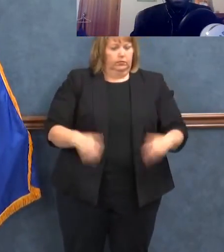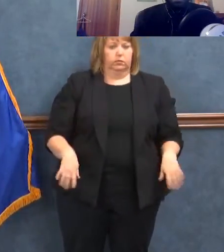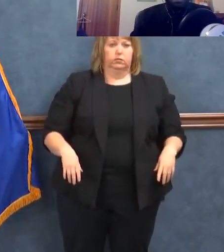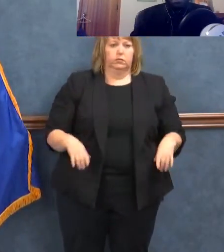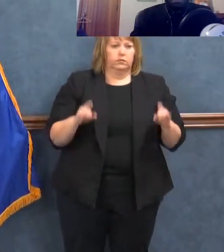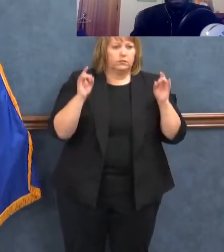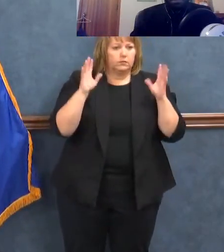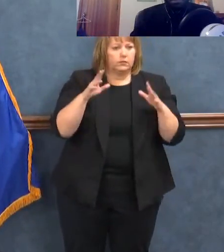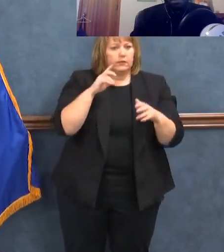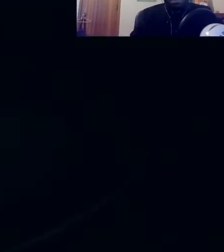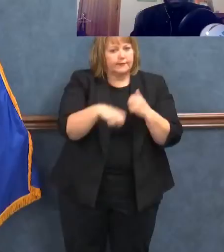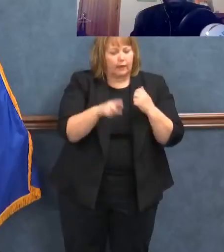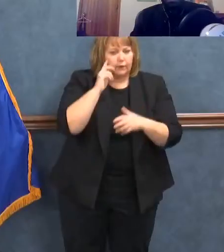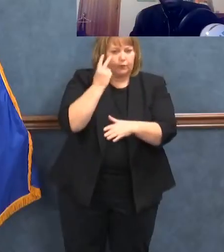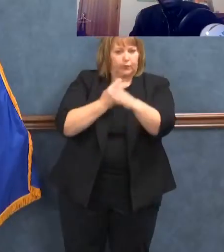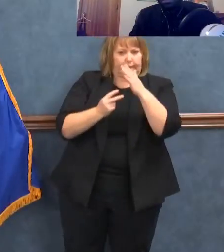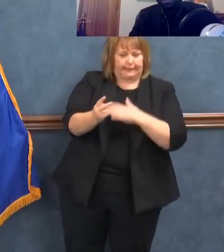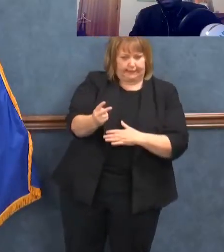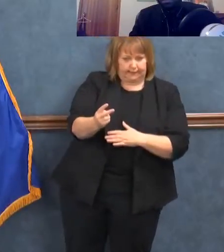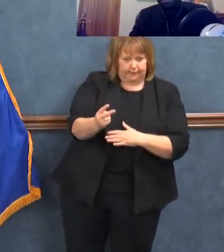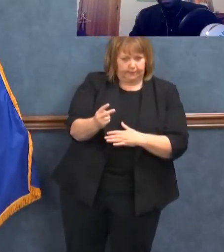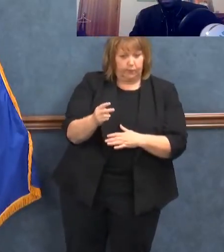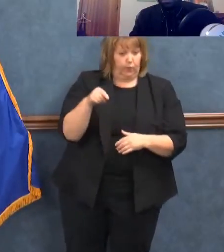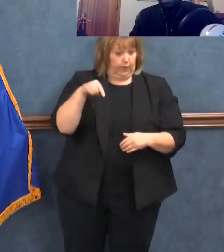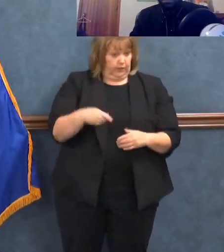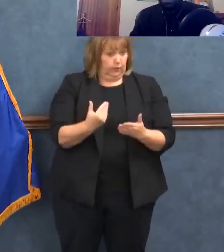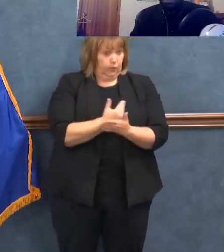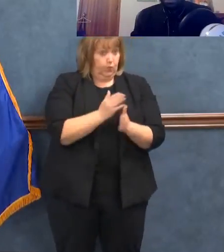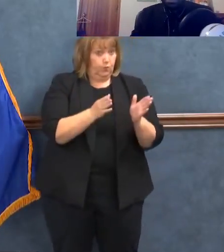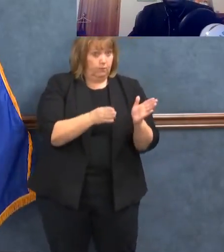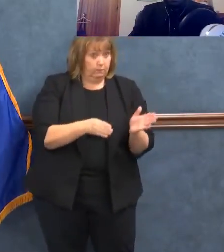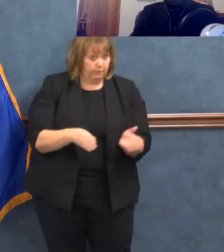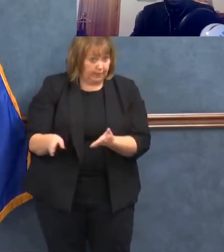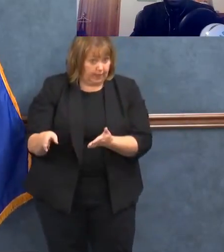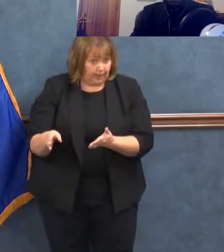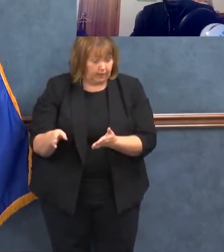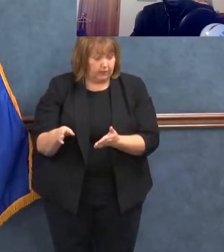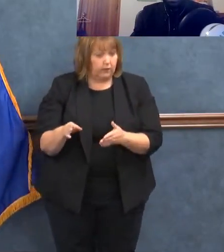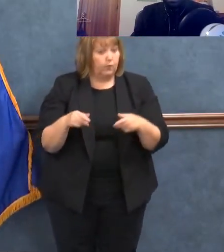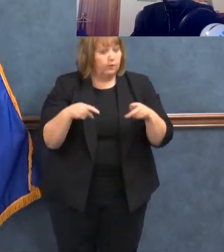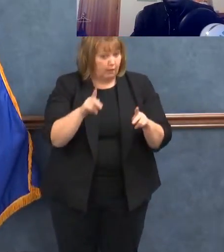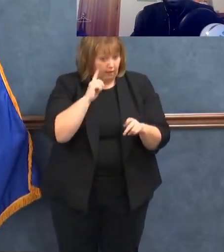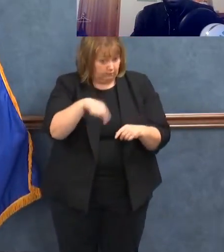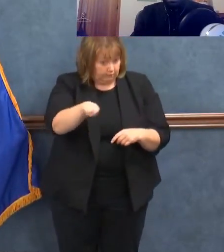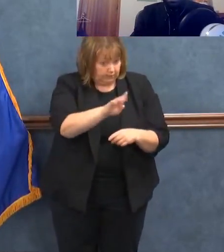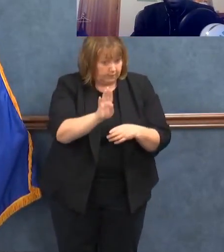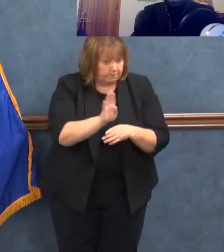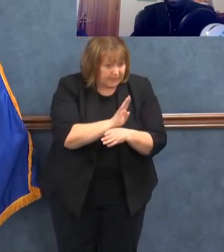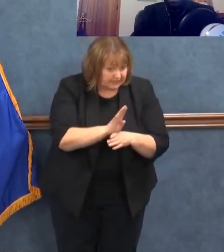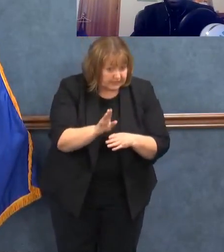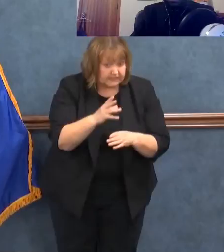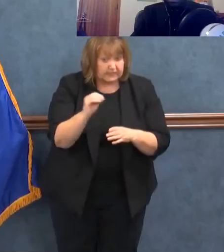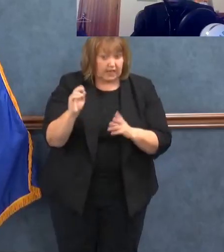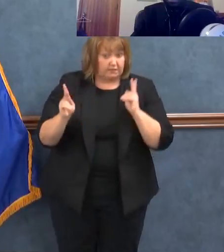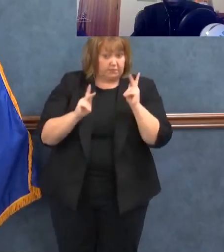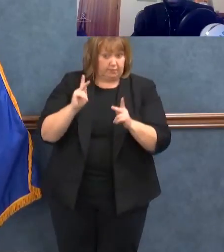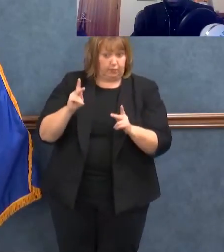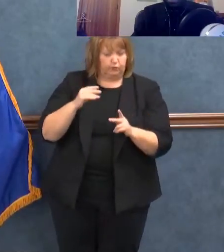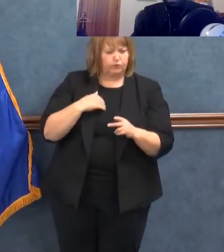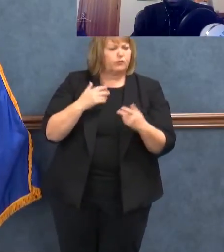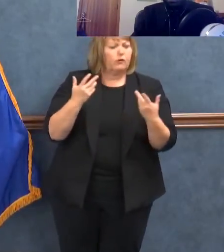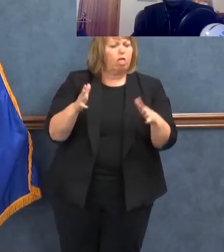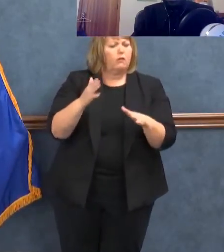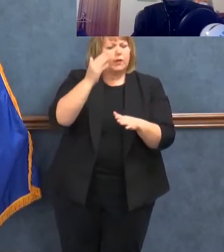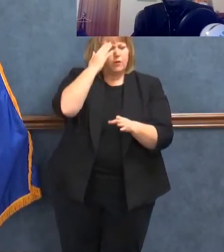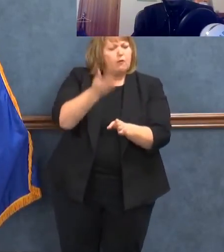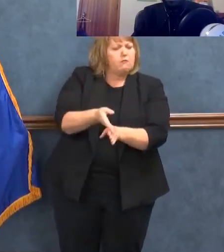goals is to create a long-term system of mitigation levels that will allow our business and residents to have advance notice